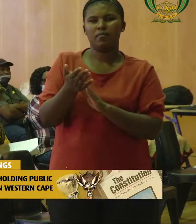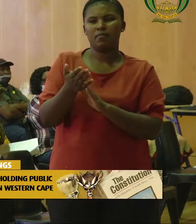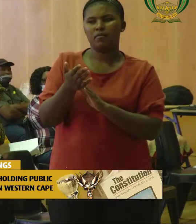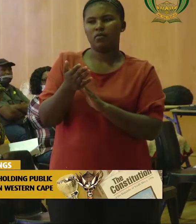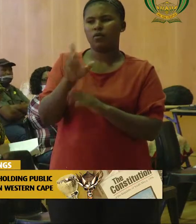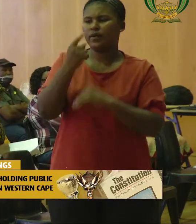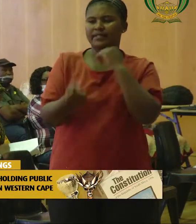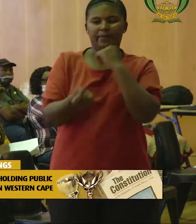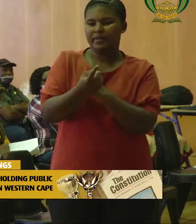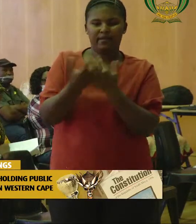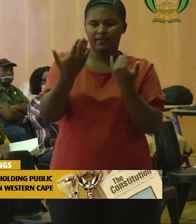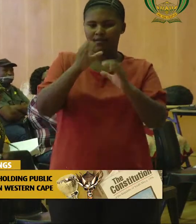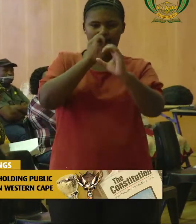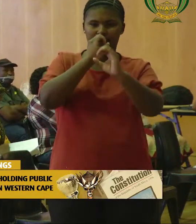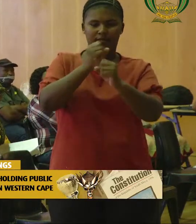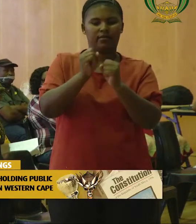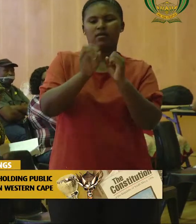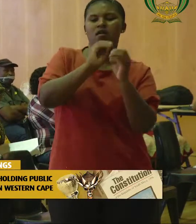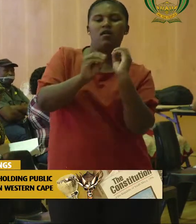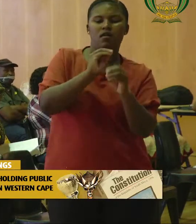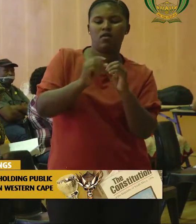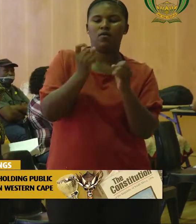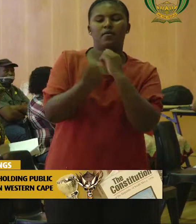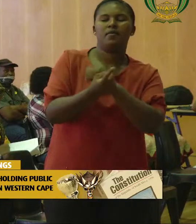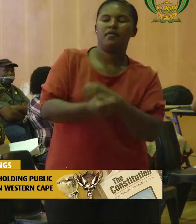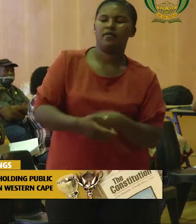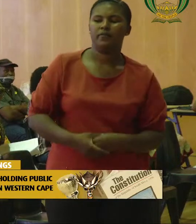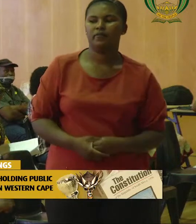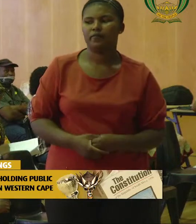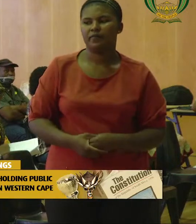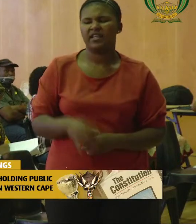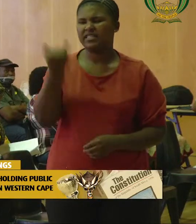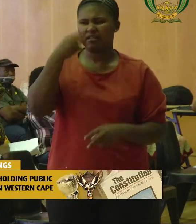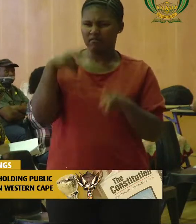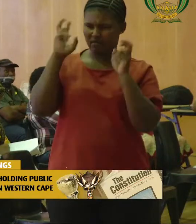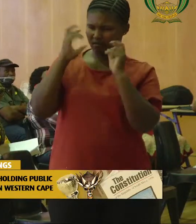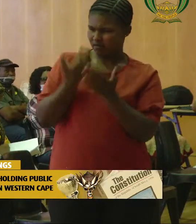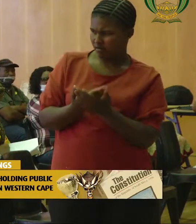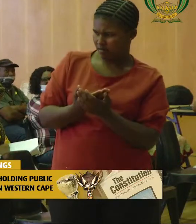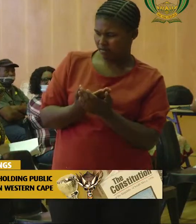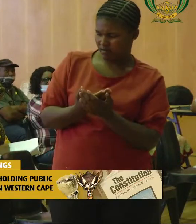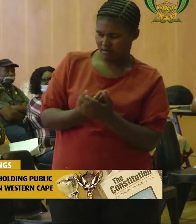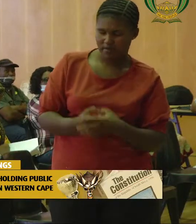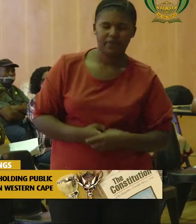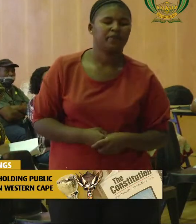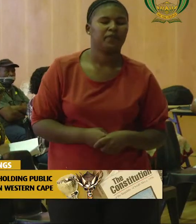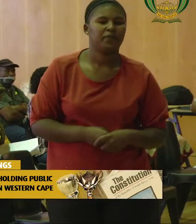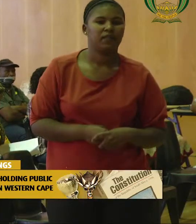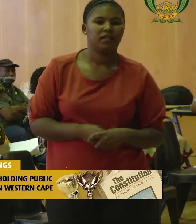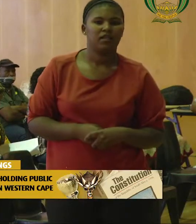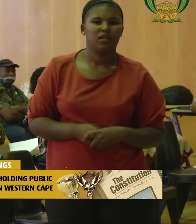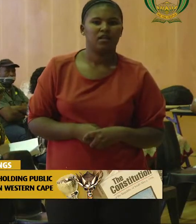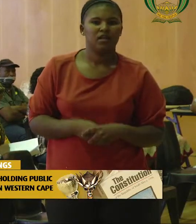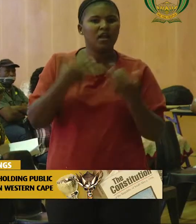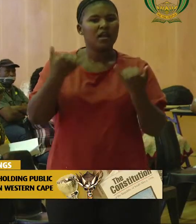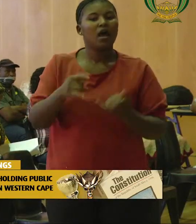is happening right now? Like anvakali? Are we saying